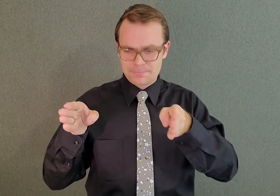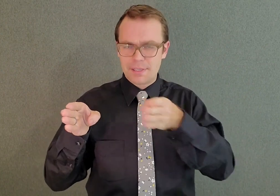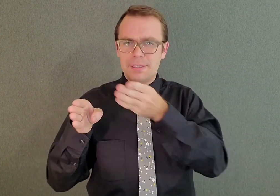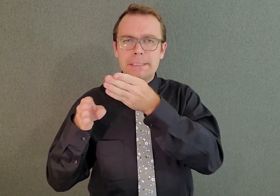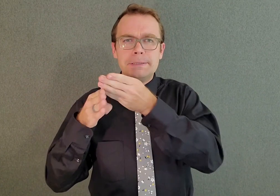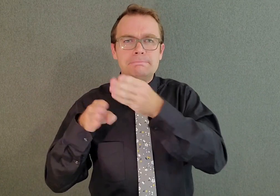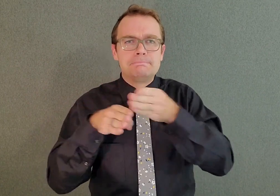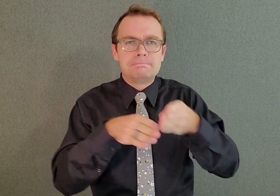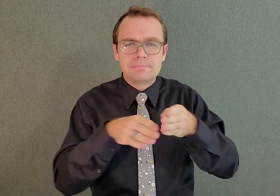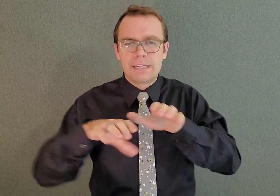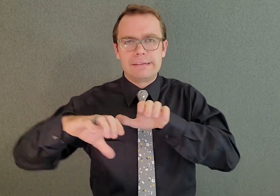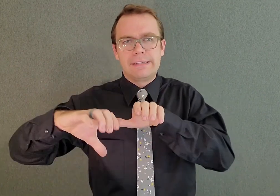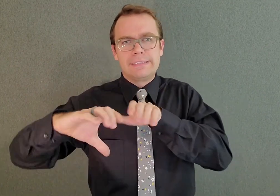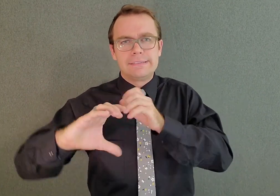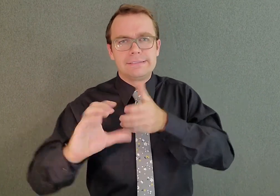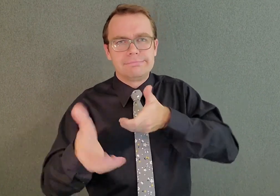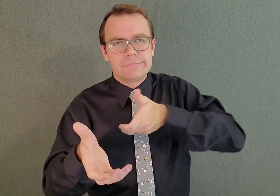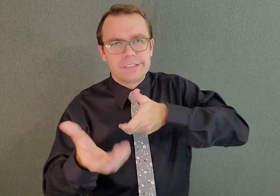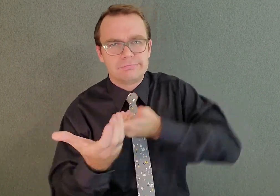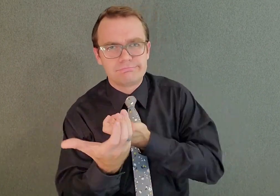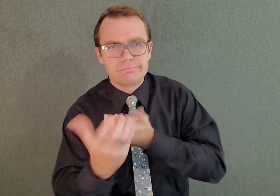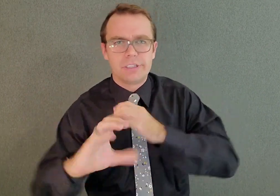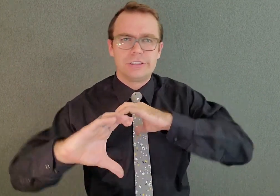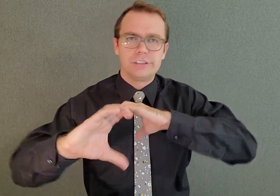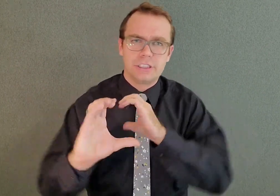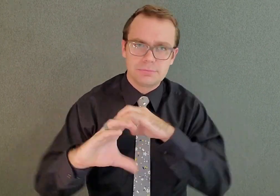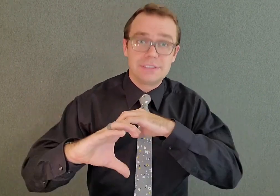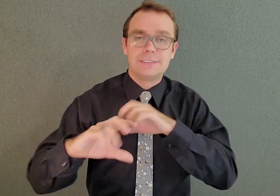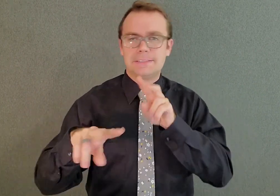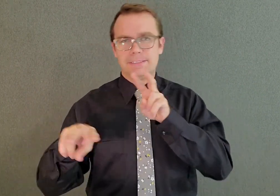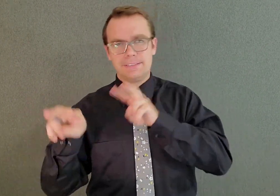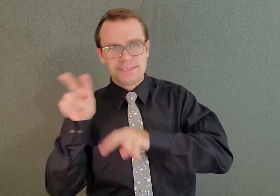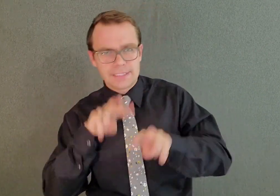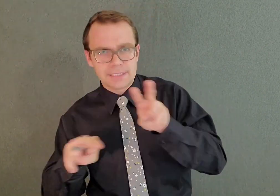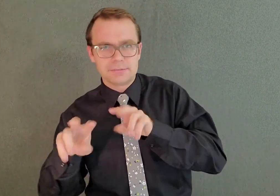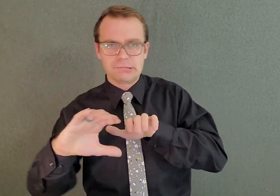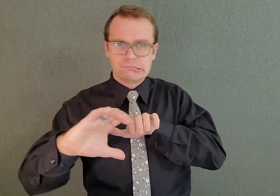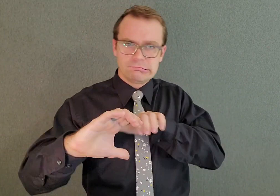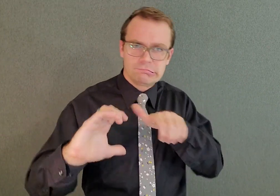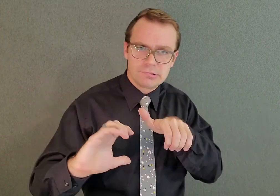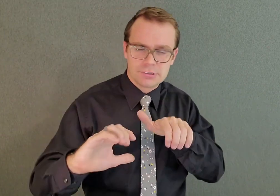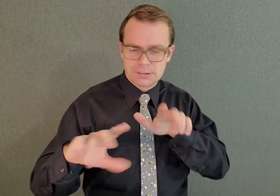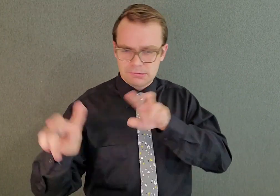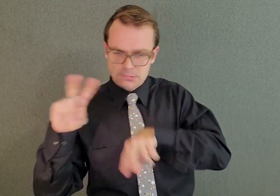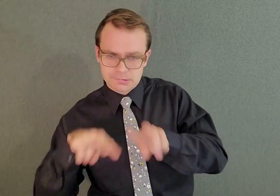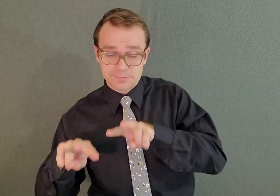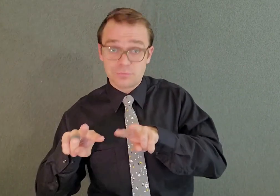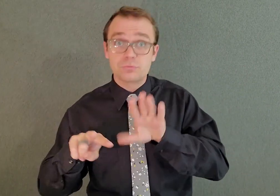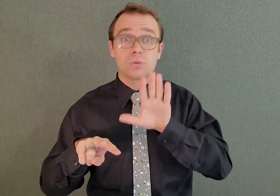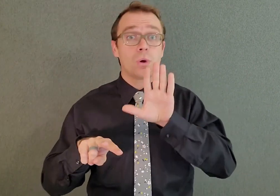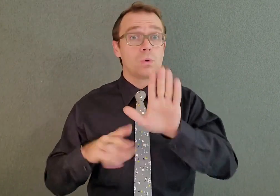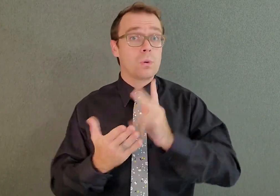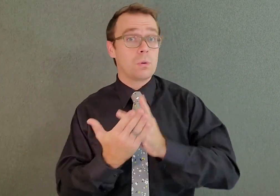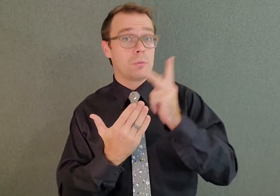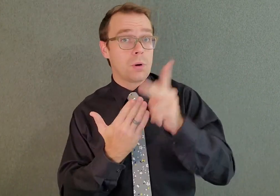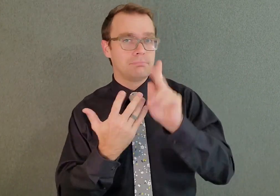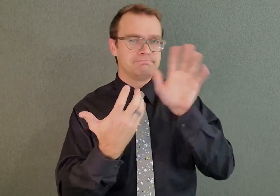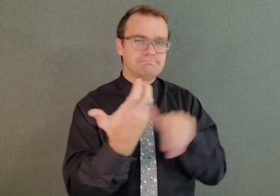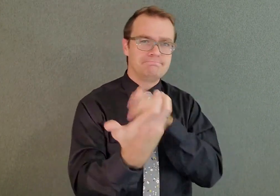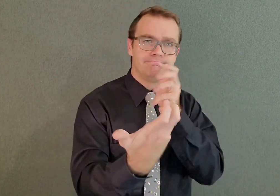of adjustments, which include exercise traction units and assessments. Your care program